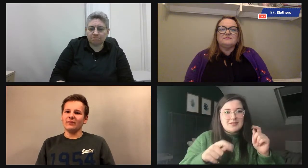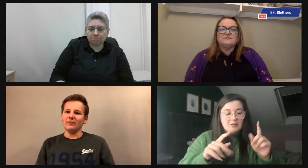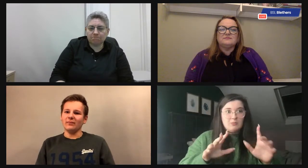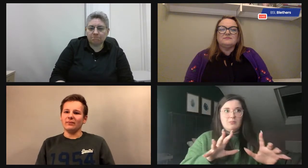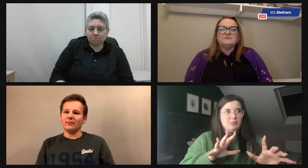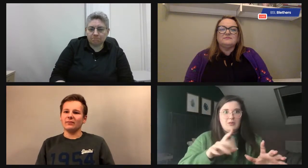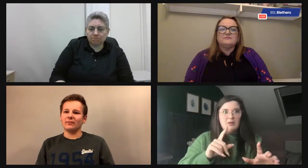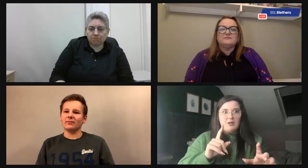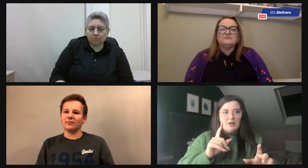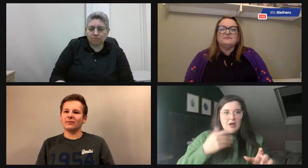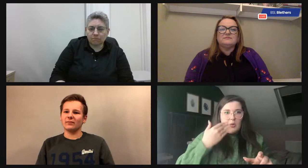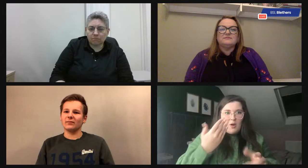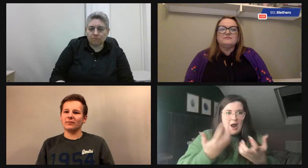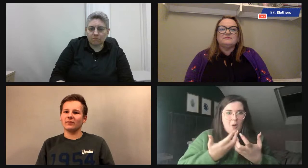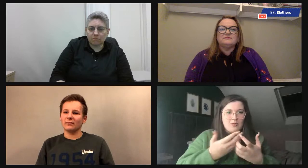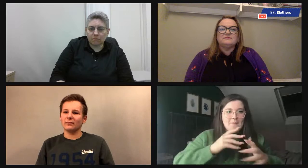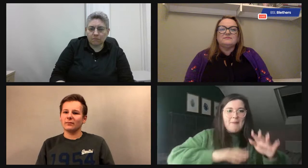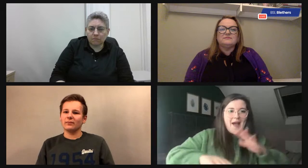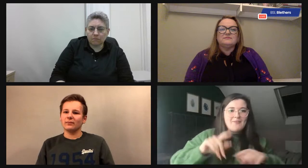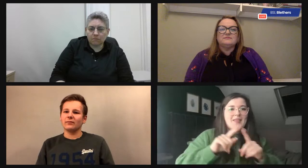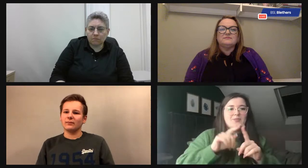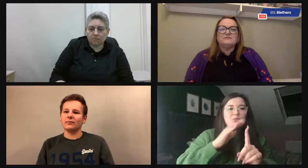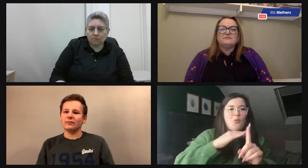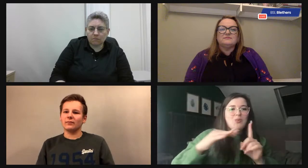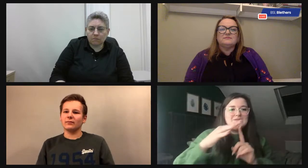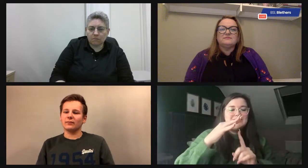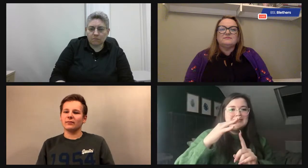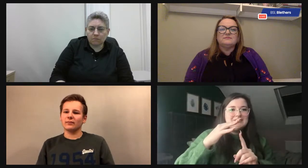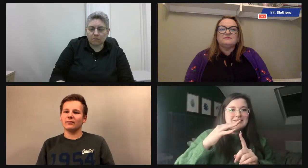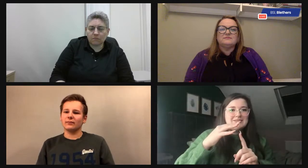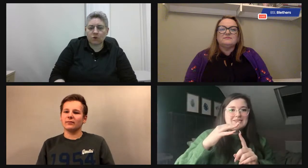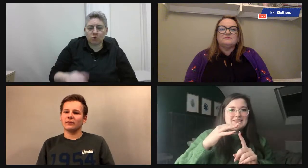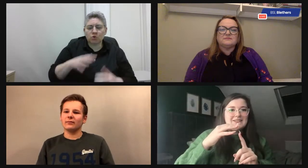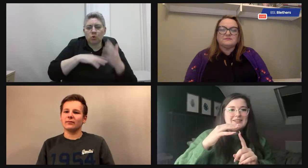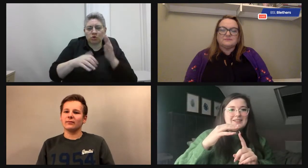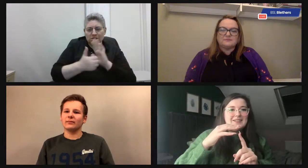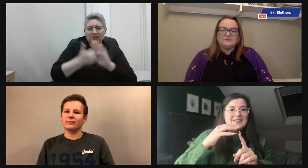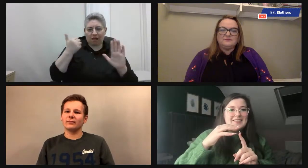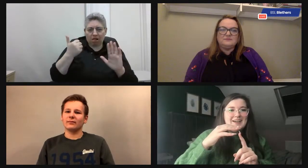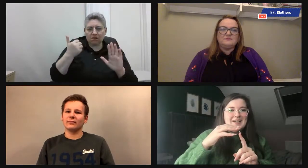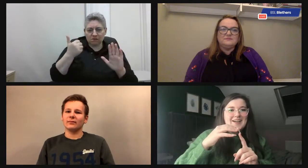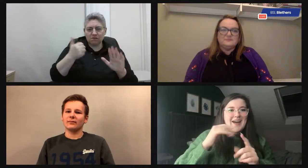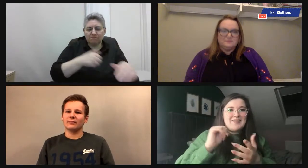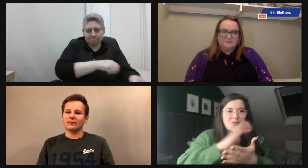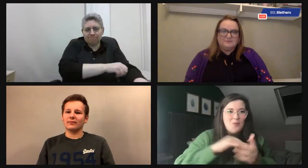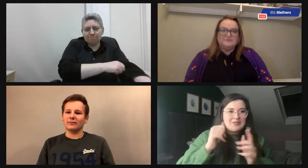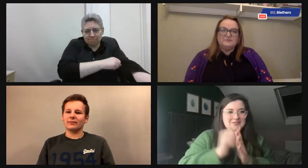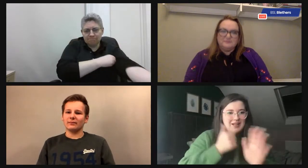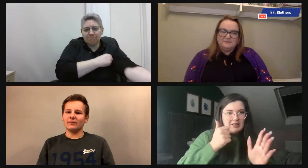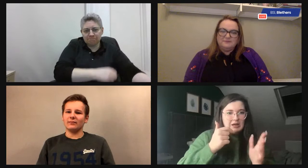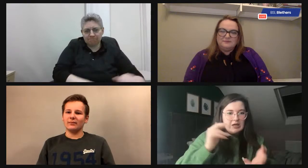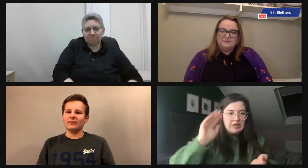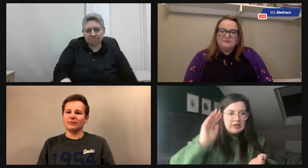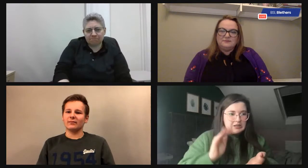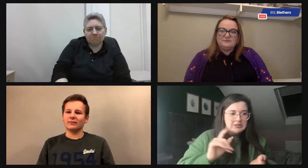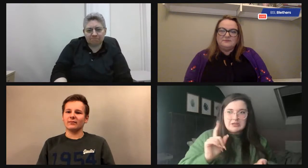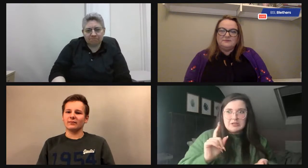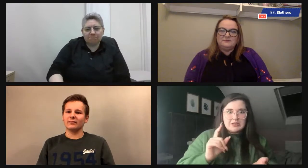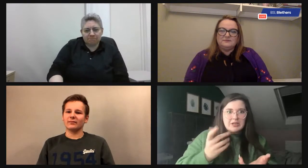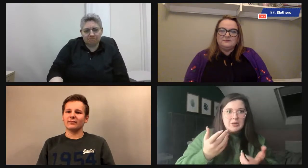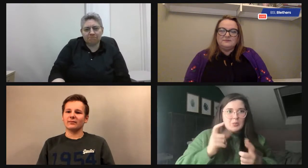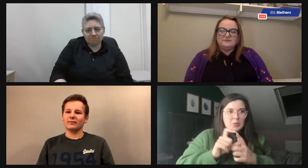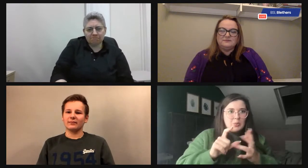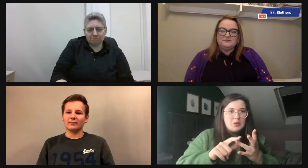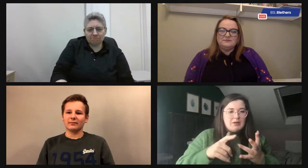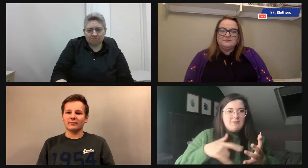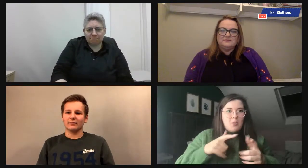that adjustment to happen. And then when we were finally allowed out, it was almost like we had to retrain our behaviour Social